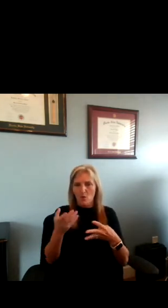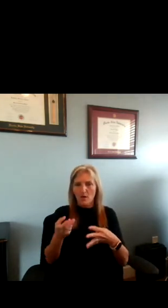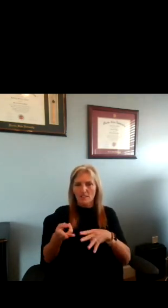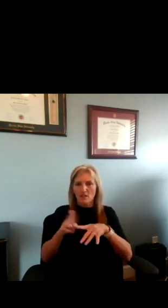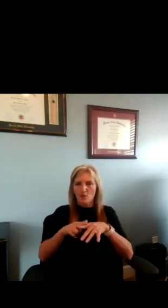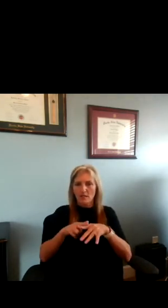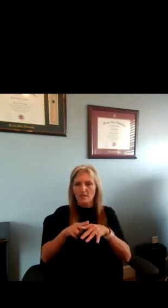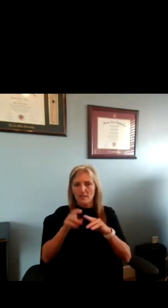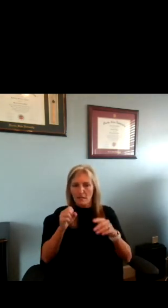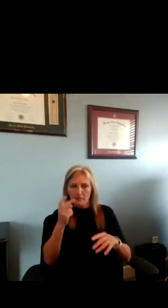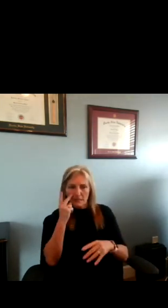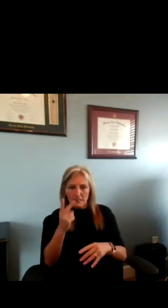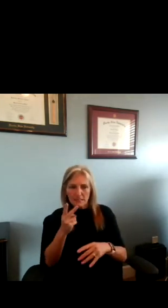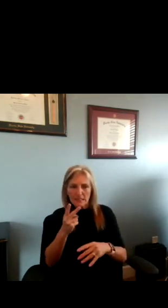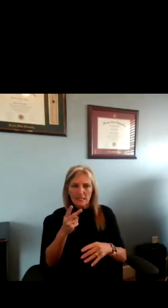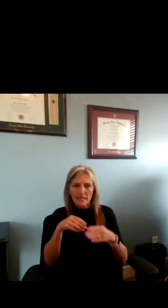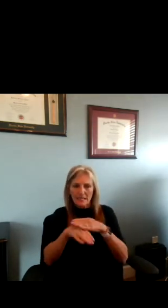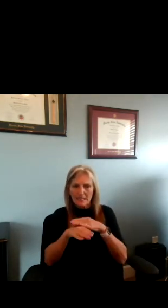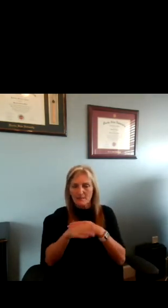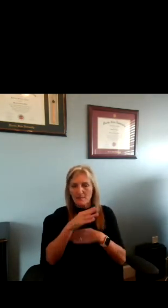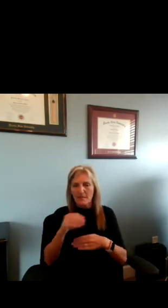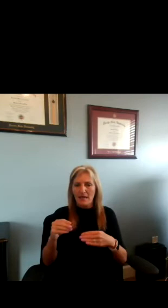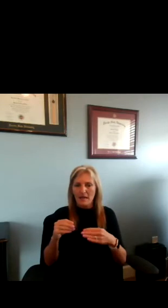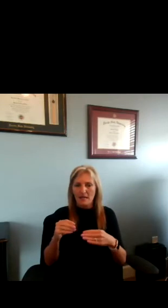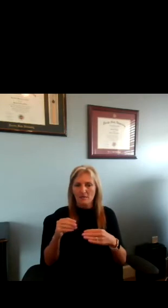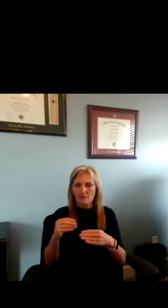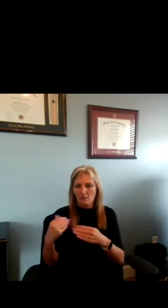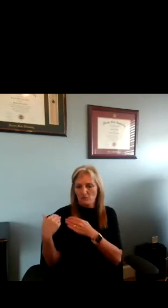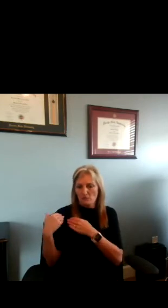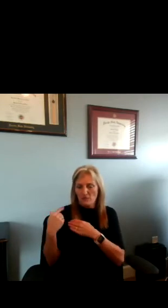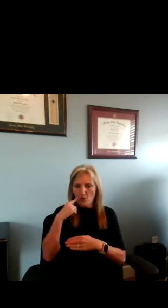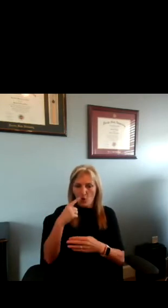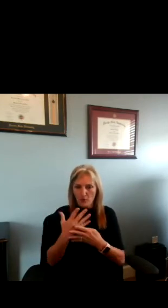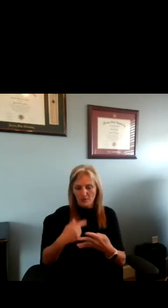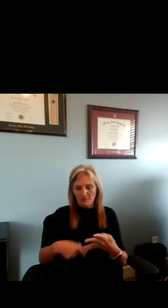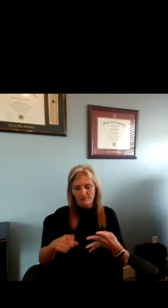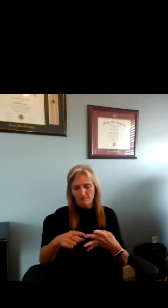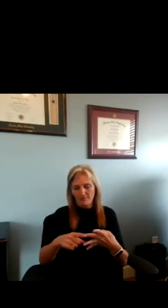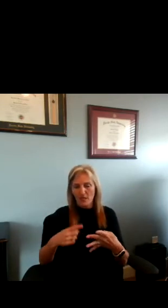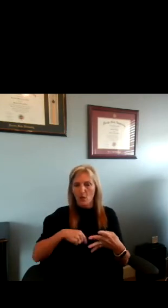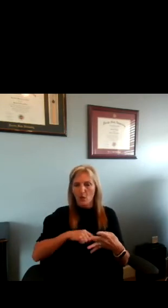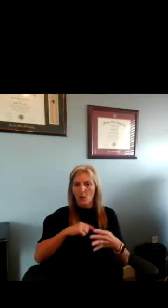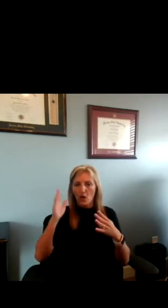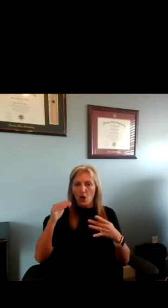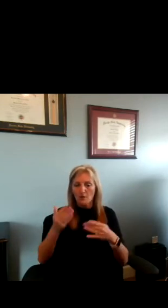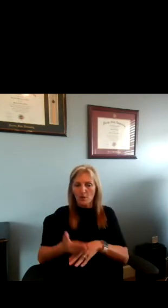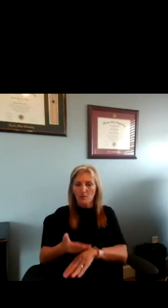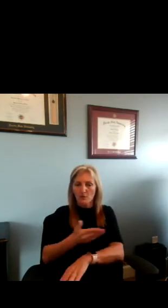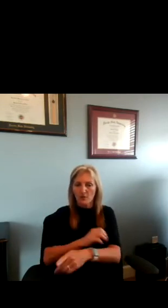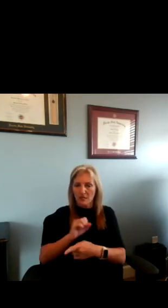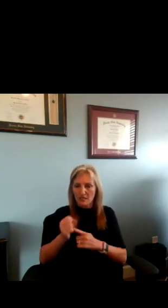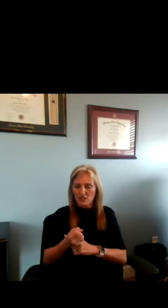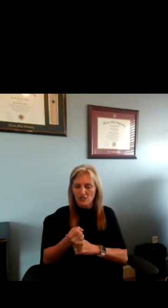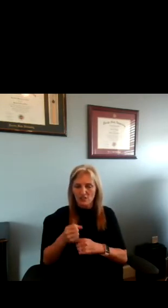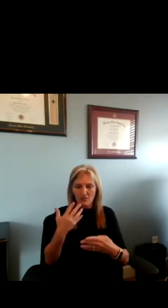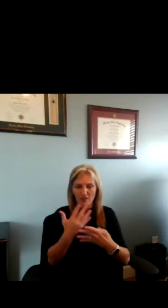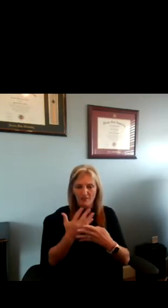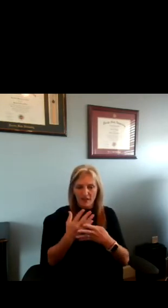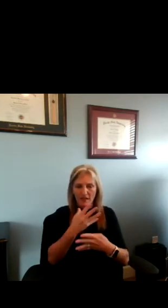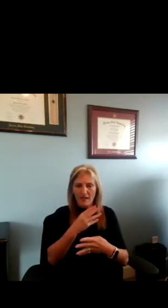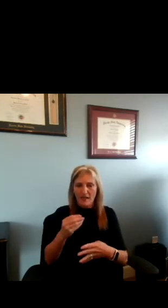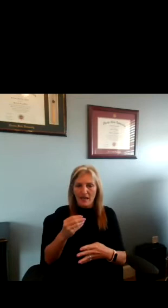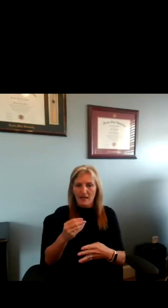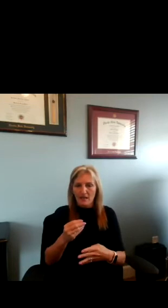transparency, accessibility, and accountability of prisons. Two, we hope to improve conditions of confinement and the well-being of people who are